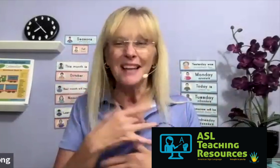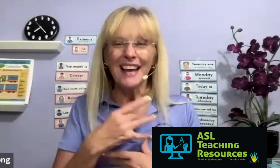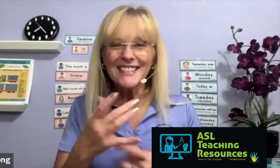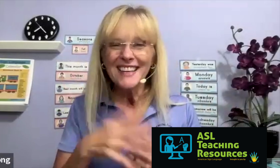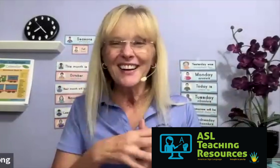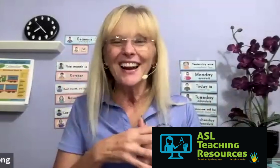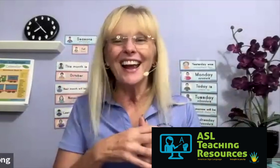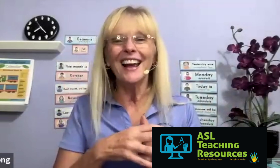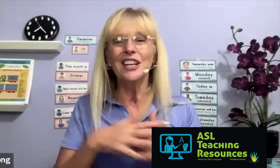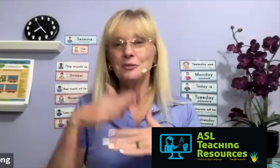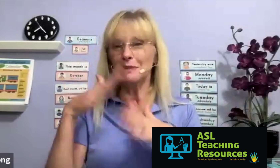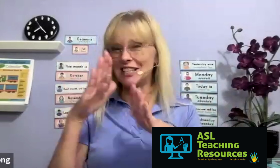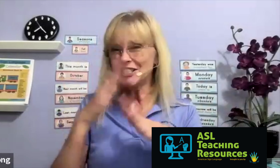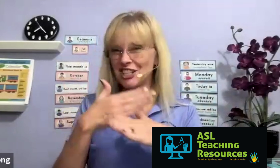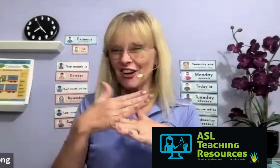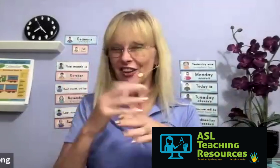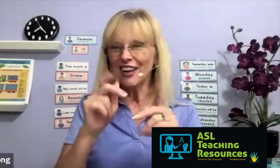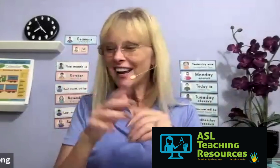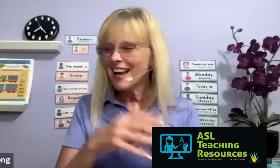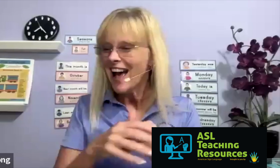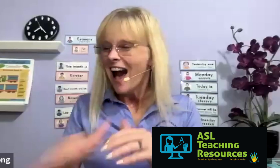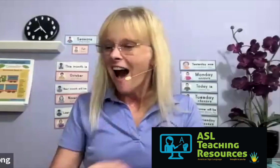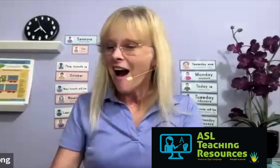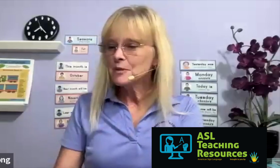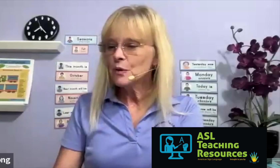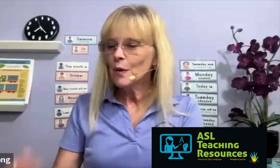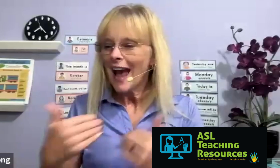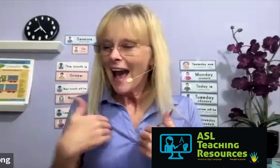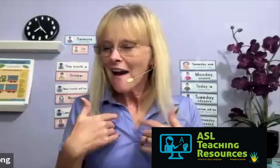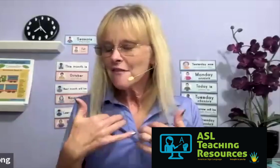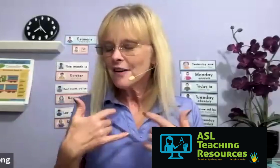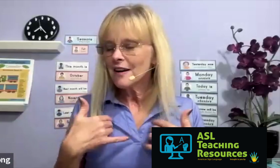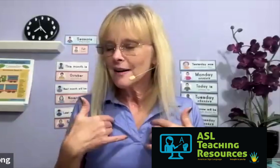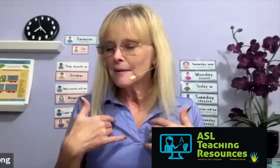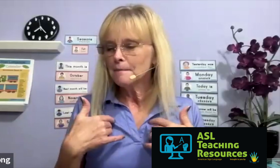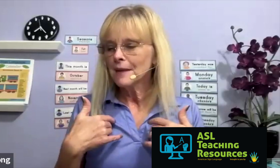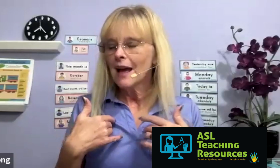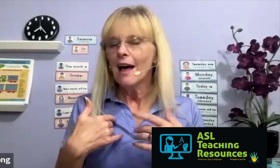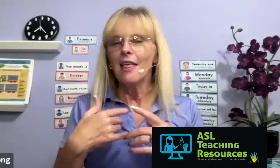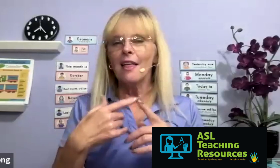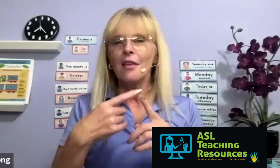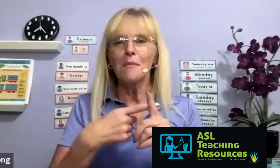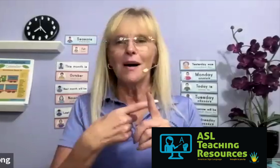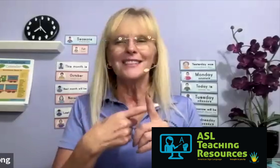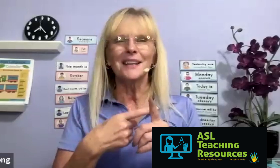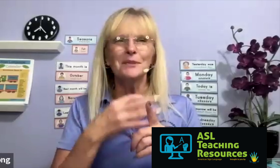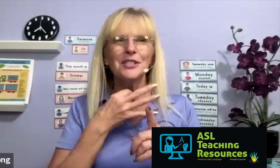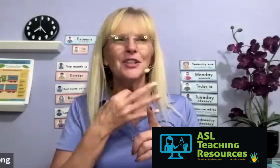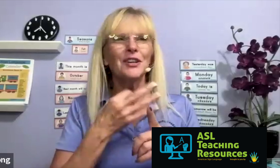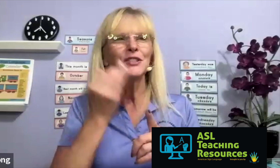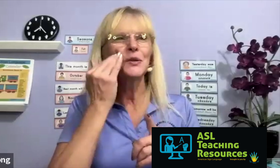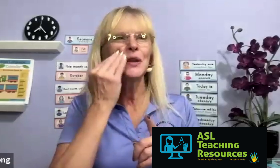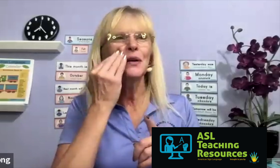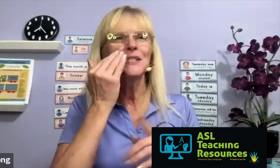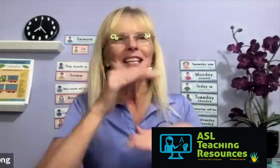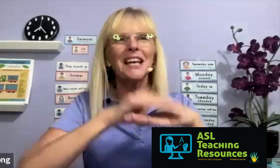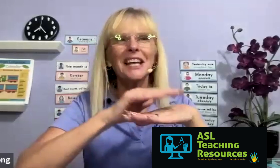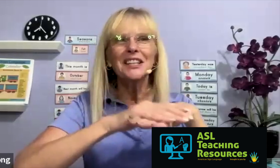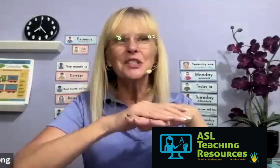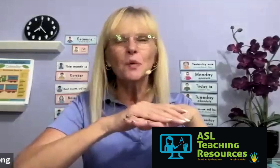likes there and please share. Okay. So we have the months. I'm just curious, who knows the English way